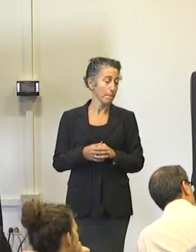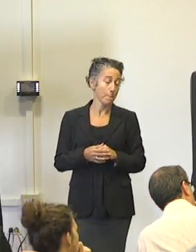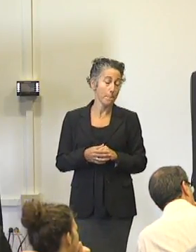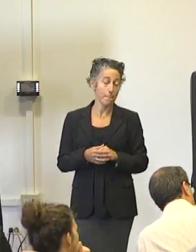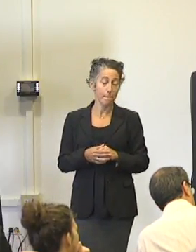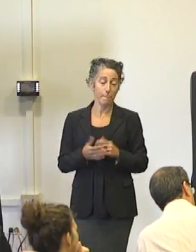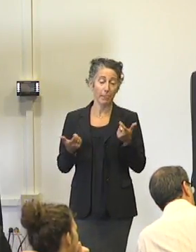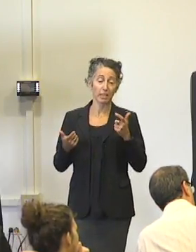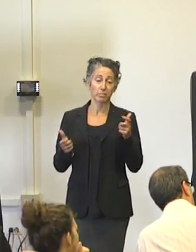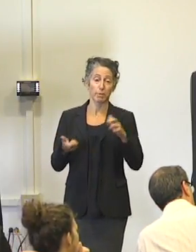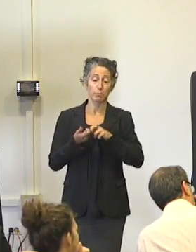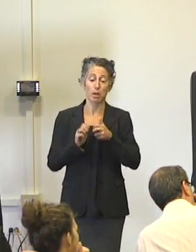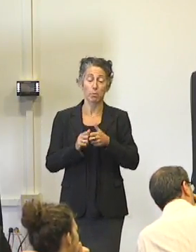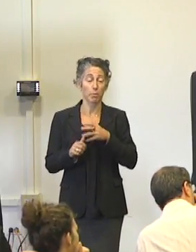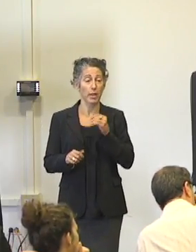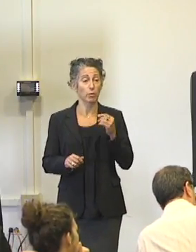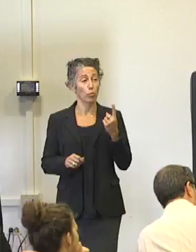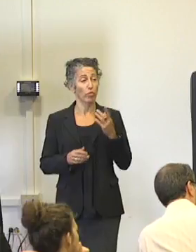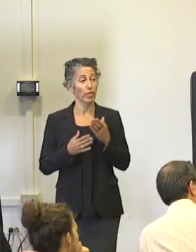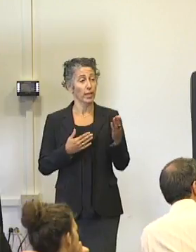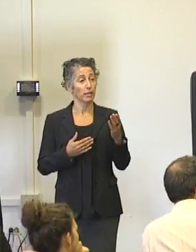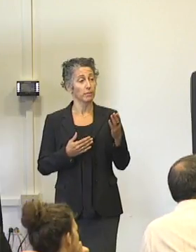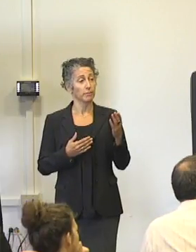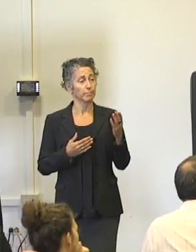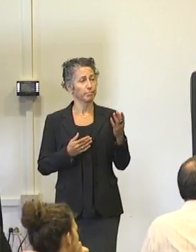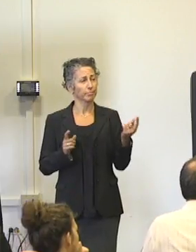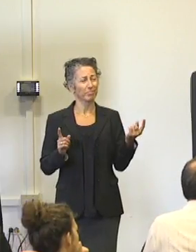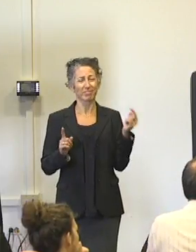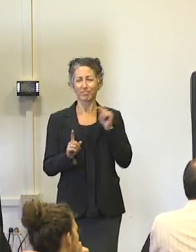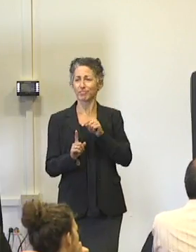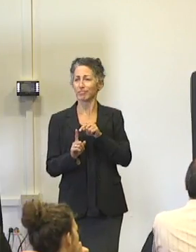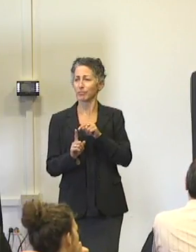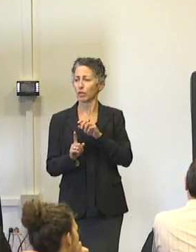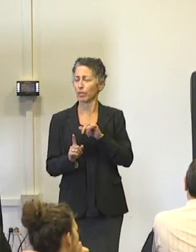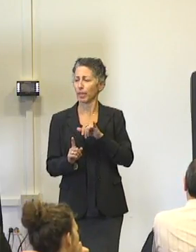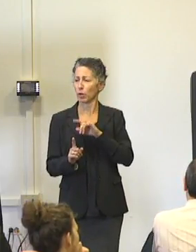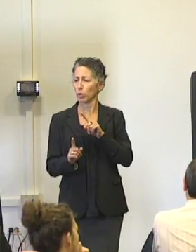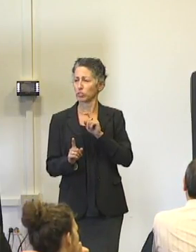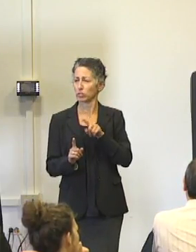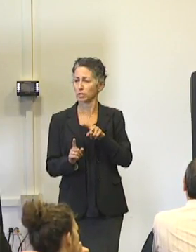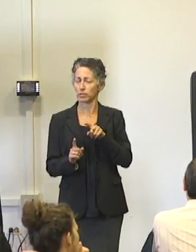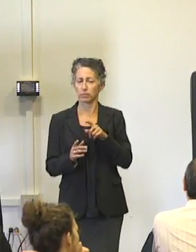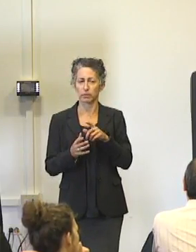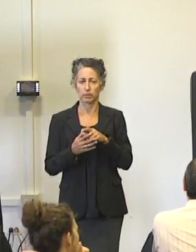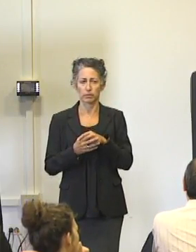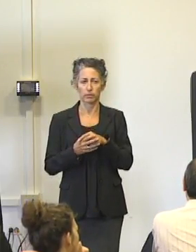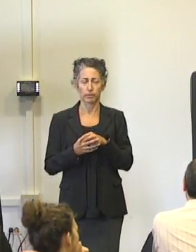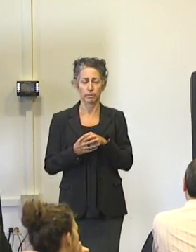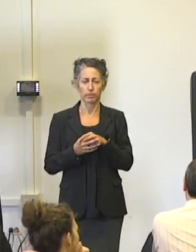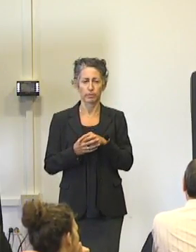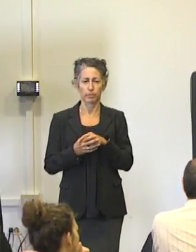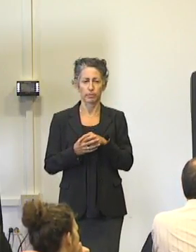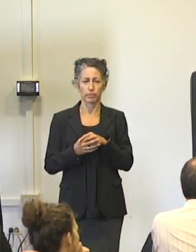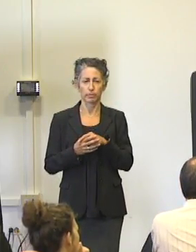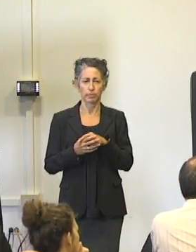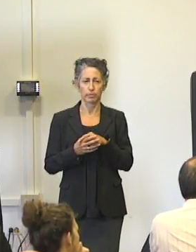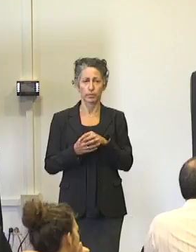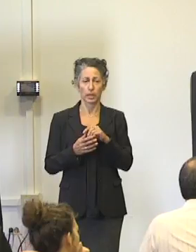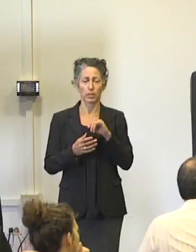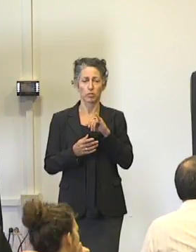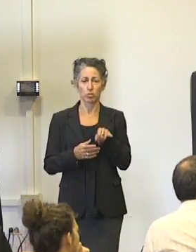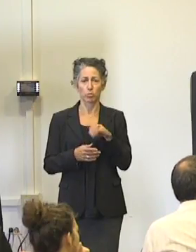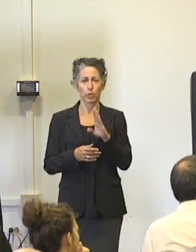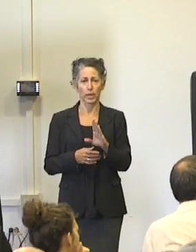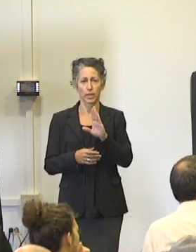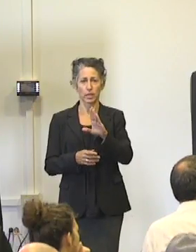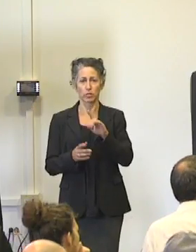it's really an issue. And I think that also, just one thing I'd say to go back to that question about, I love that you pointed out, Alexandra, that Buchanan's original ideas